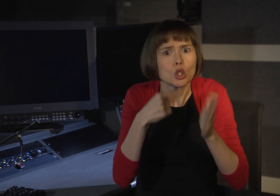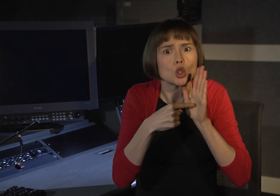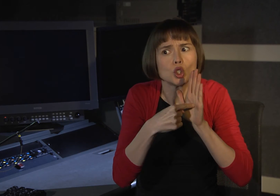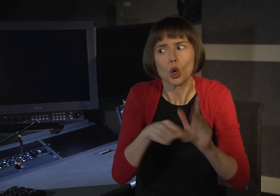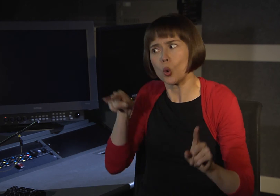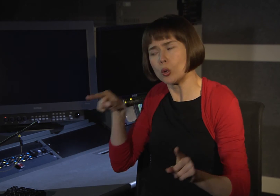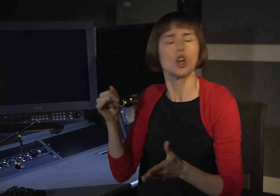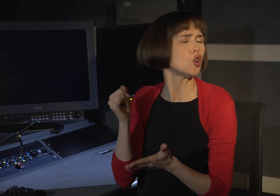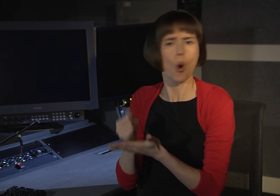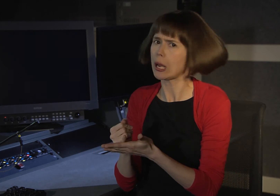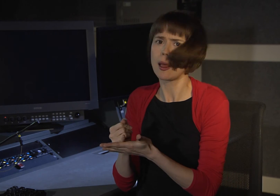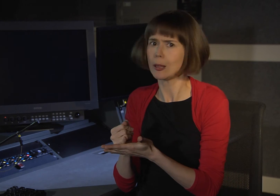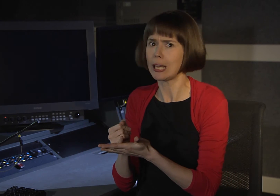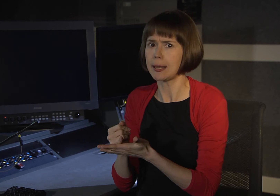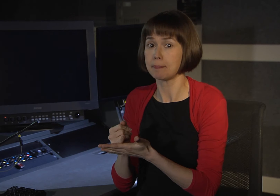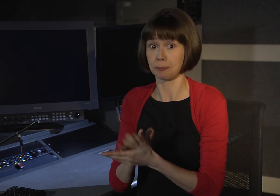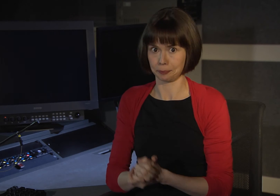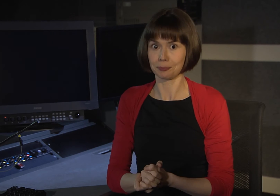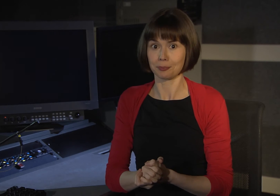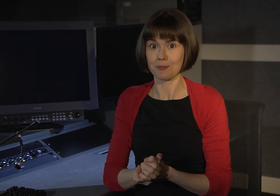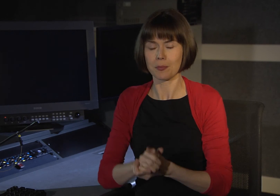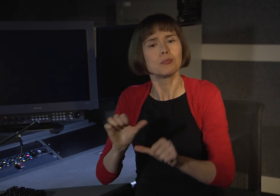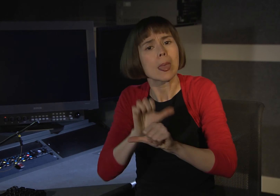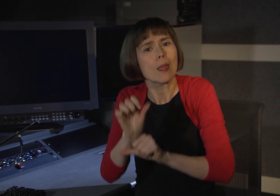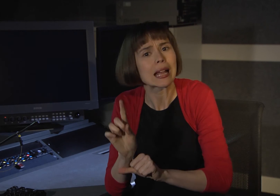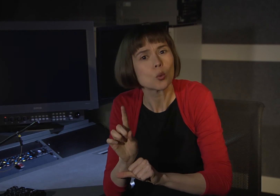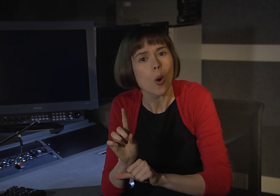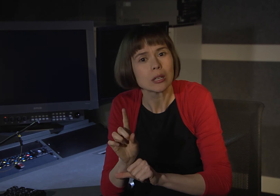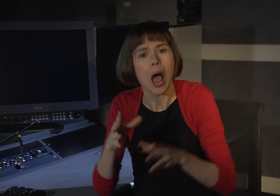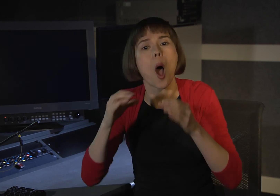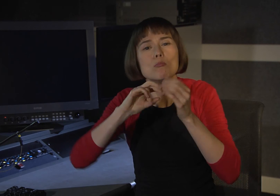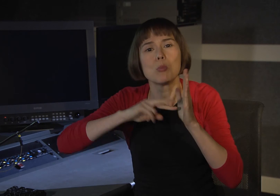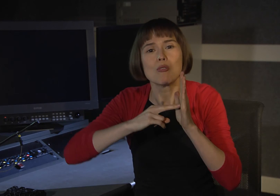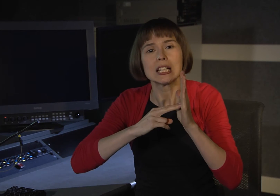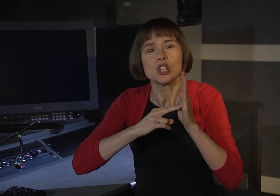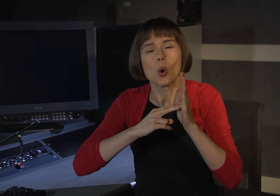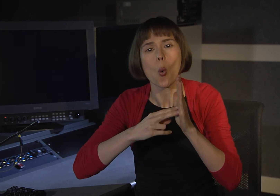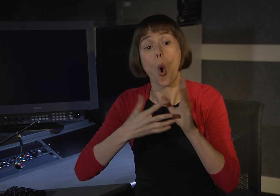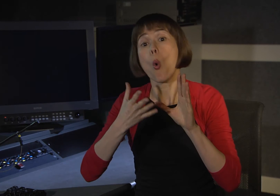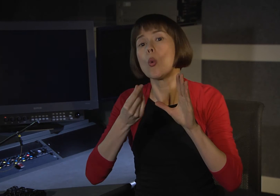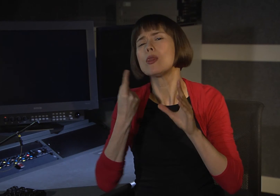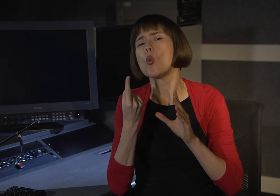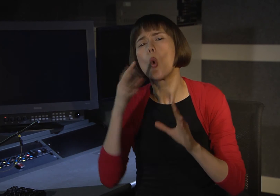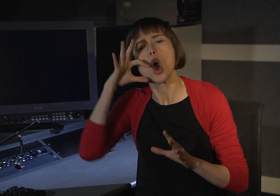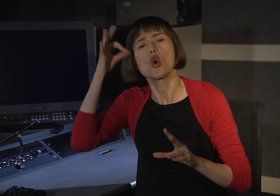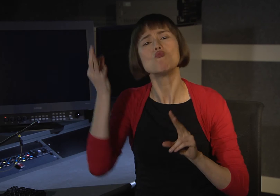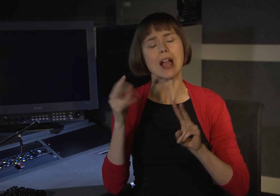gather evidence to show that Hero is not guilty. Then, next what happens is that Borachio